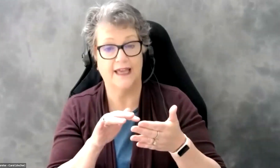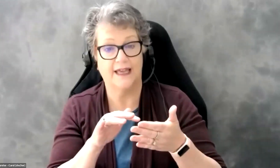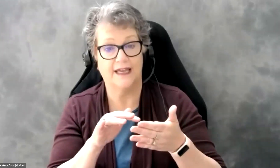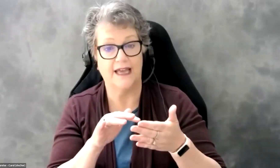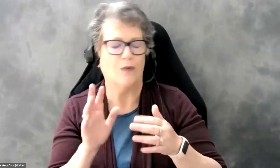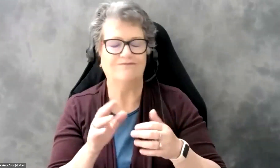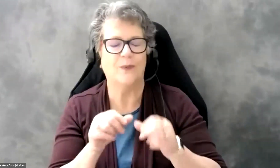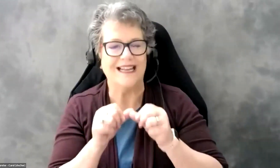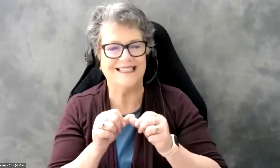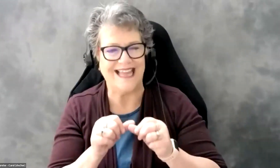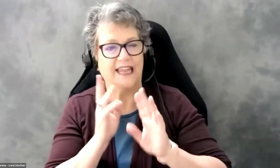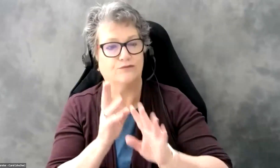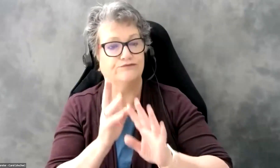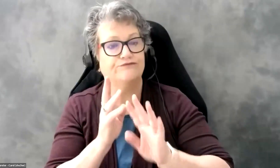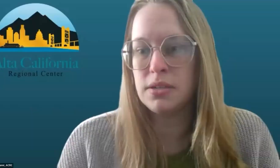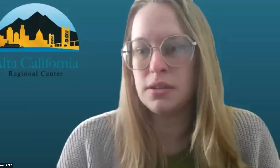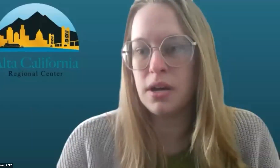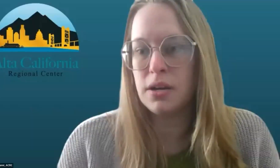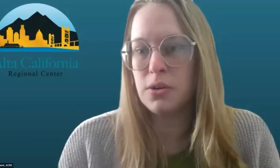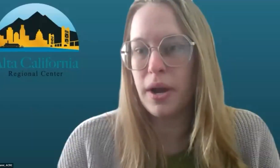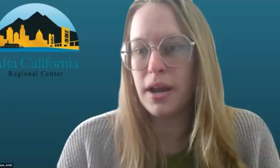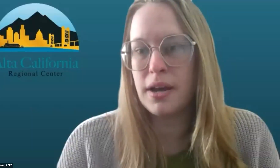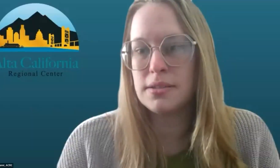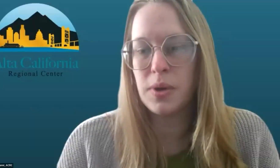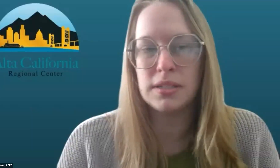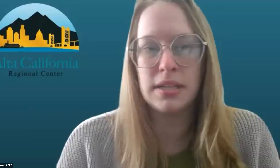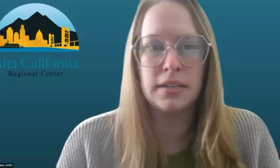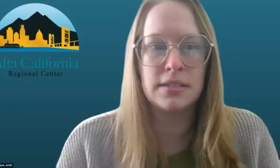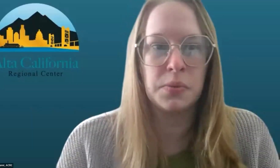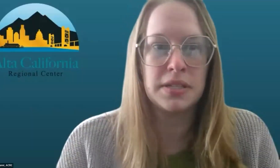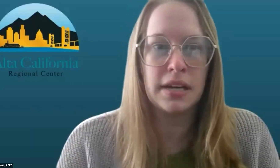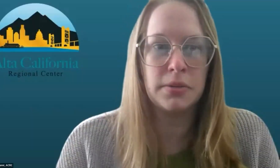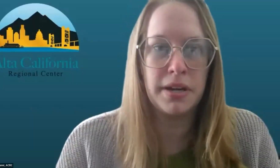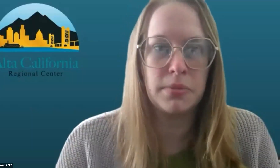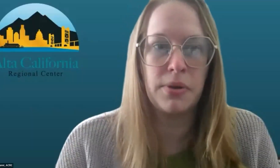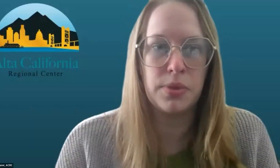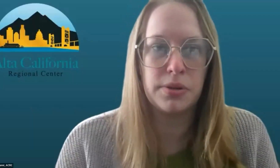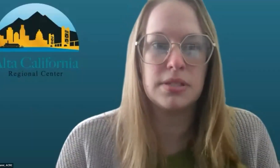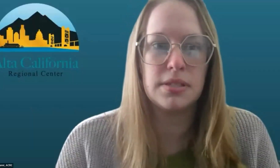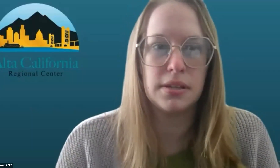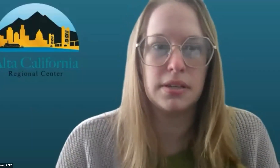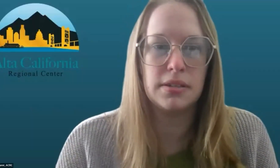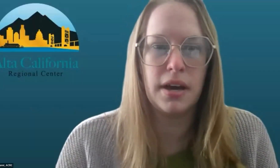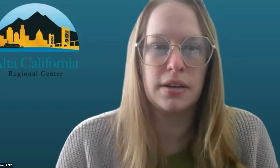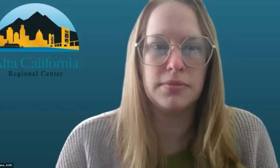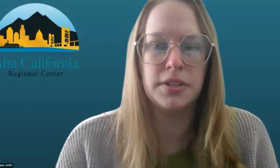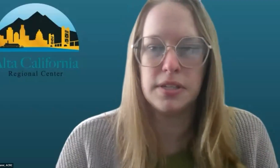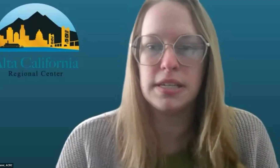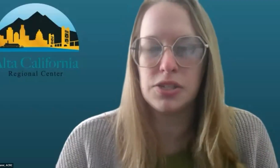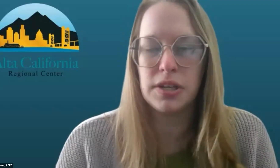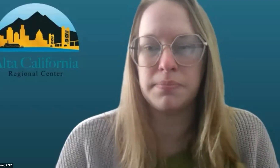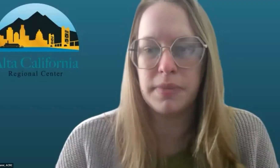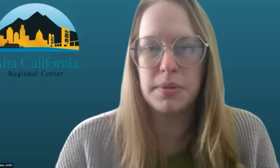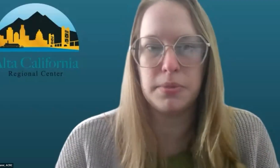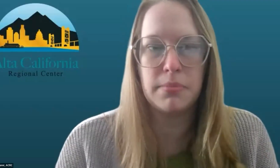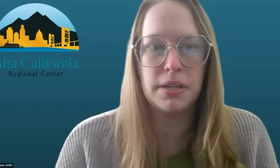stream of people coming through. Wasn't quite as well attended as the one in Sacramento, but there is still a fairly